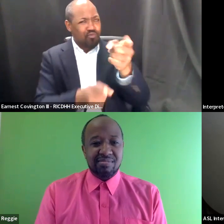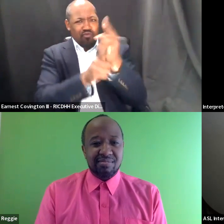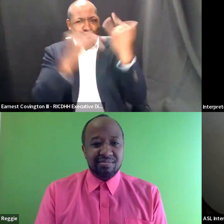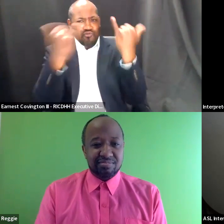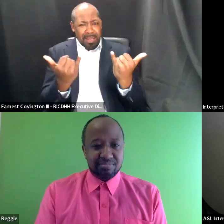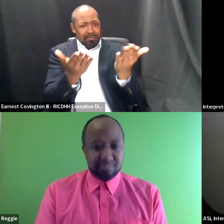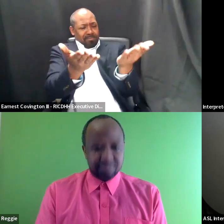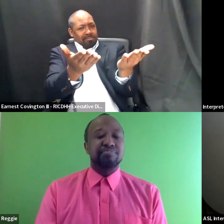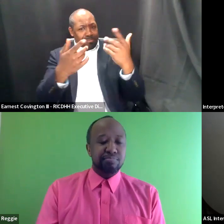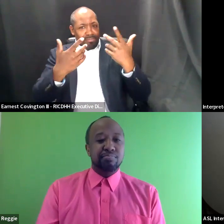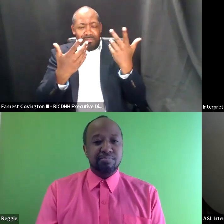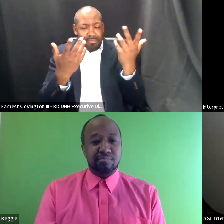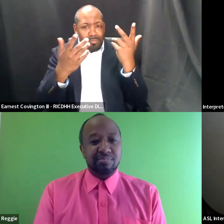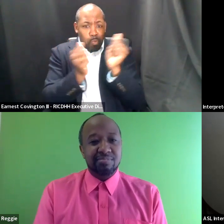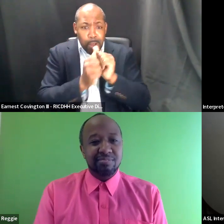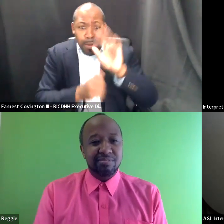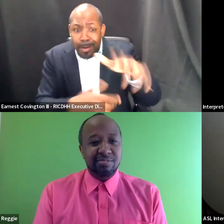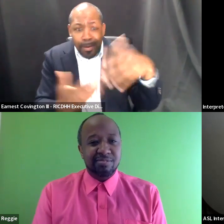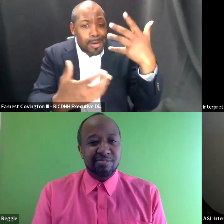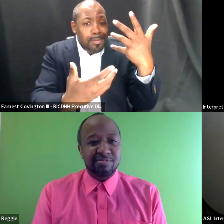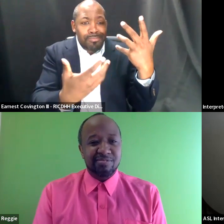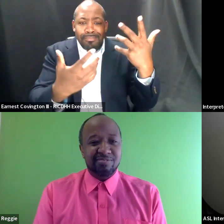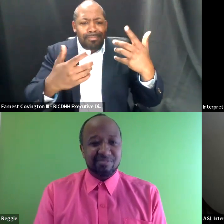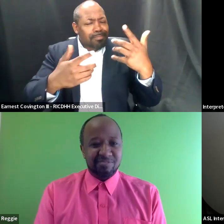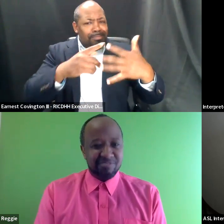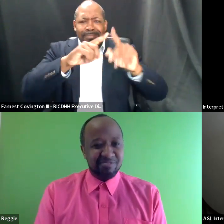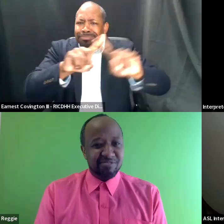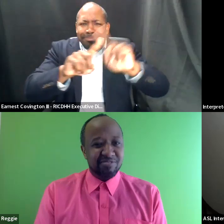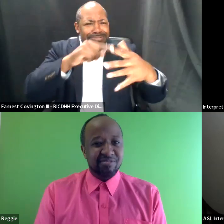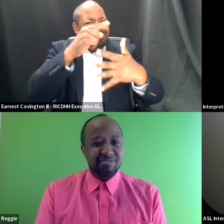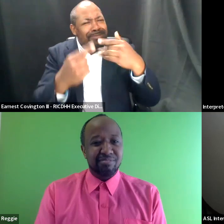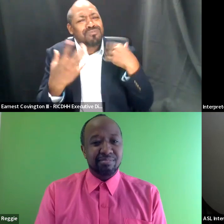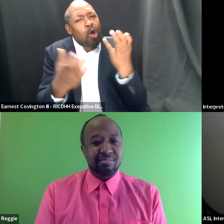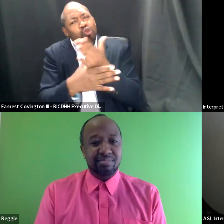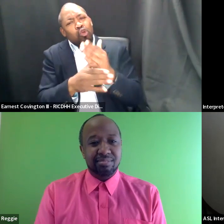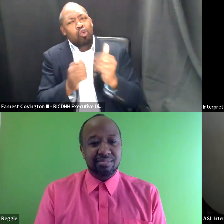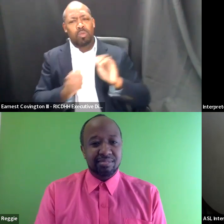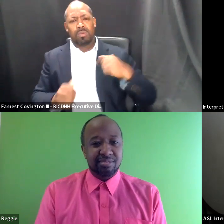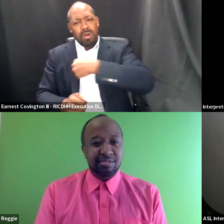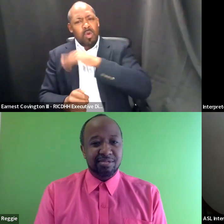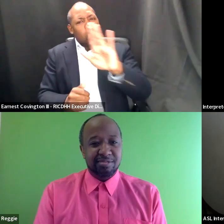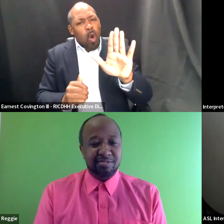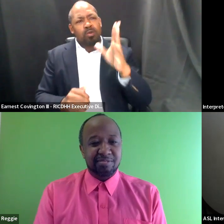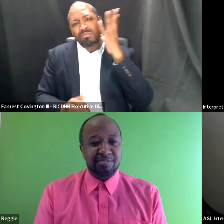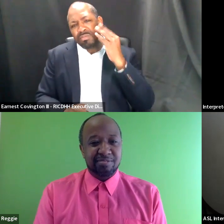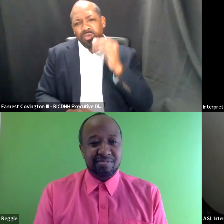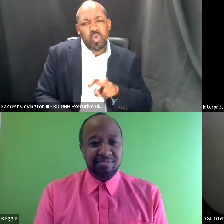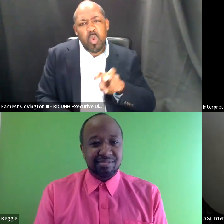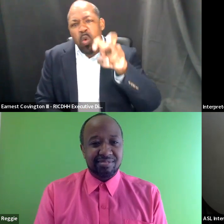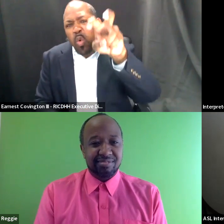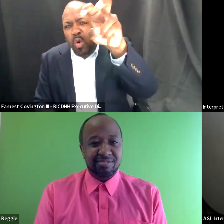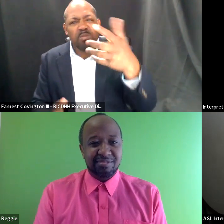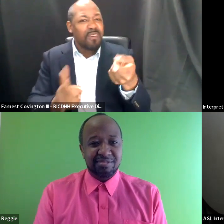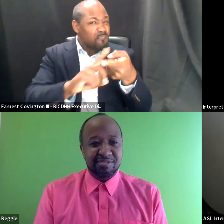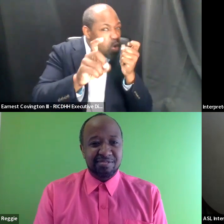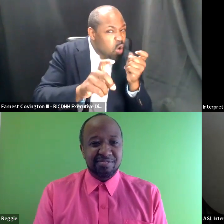from, what journey you took to get you to where you are today in terms of where you went to college and your other achievements and whatnot.